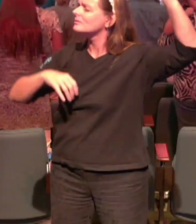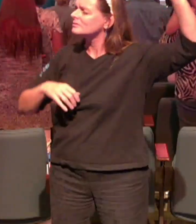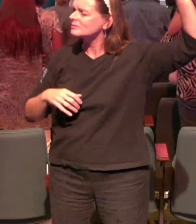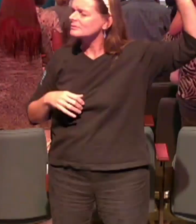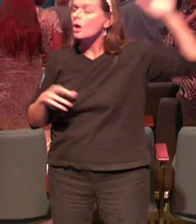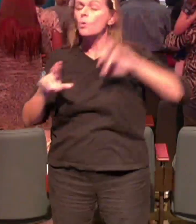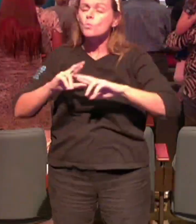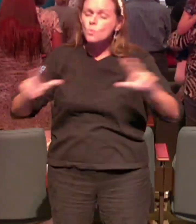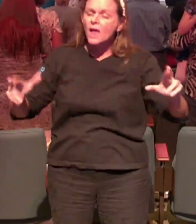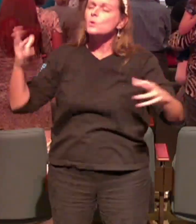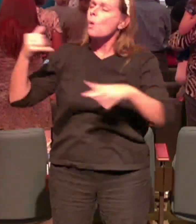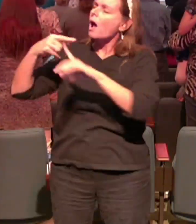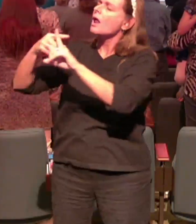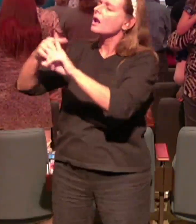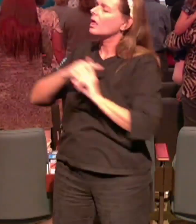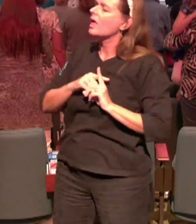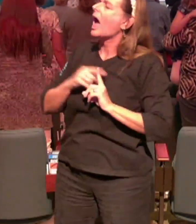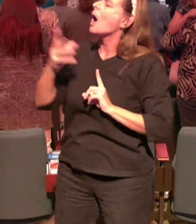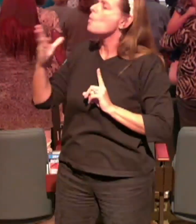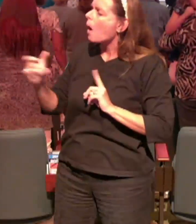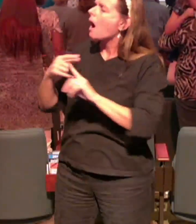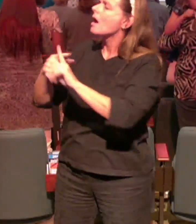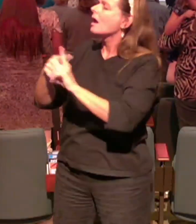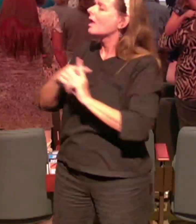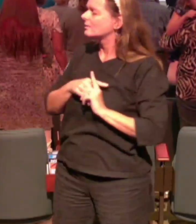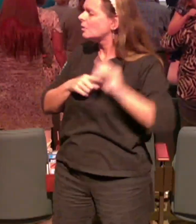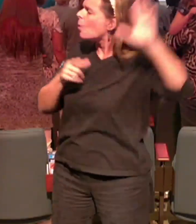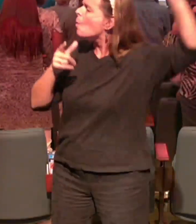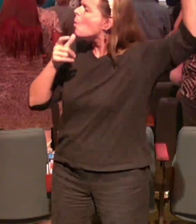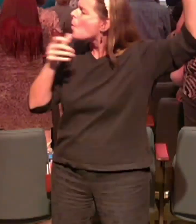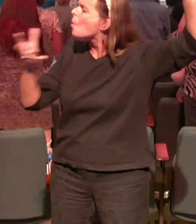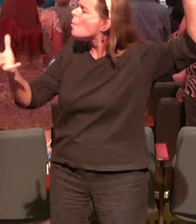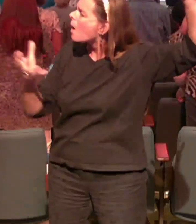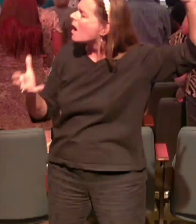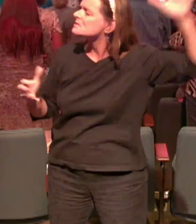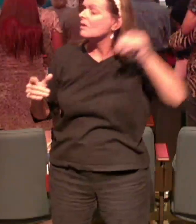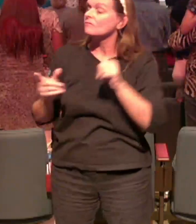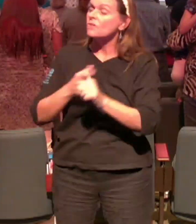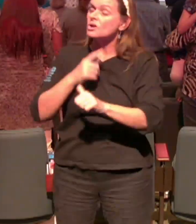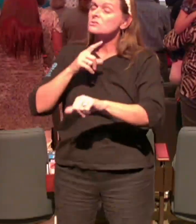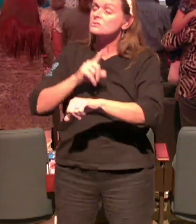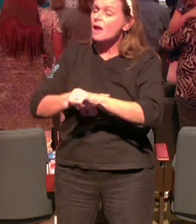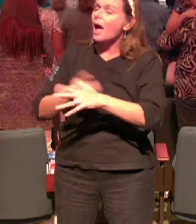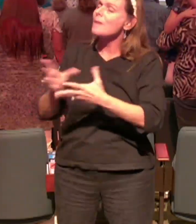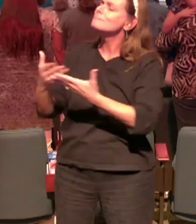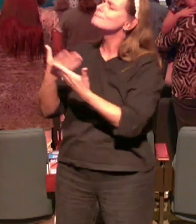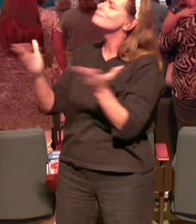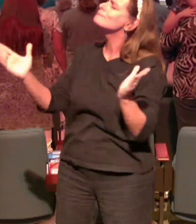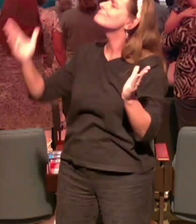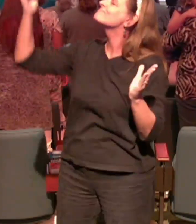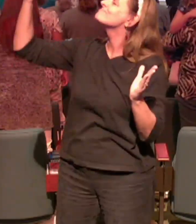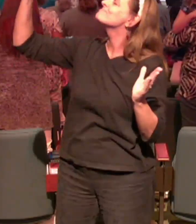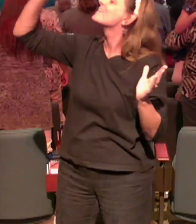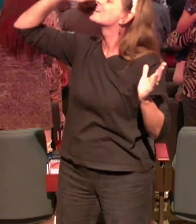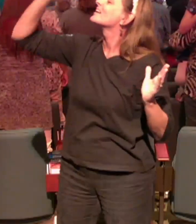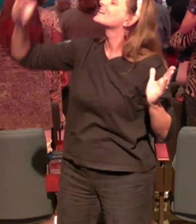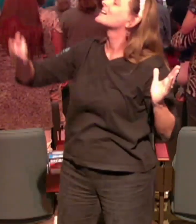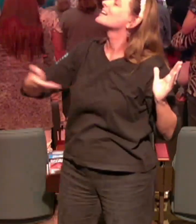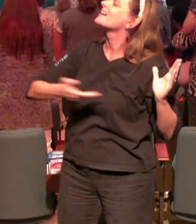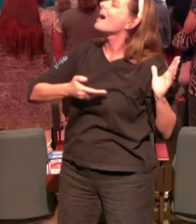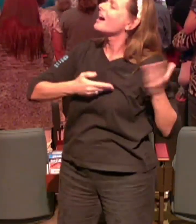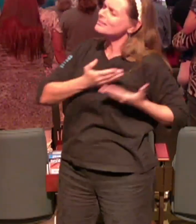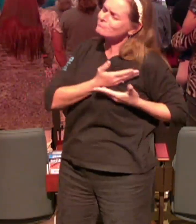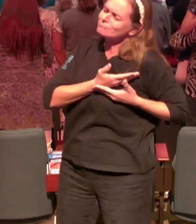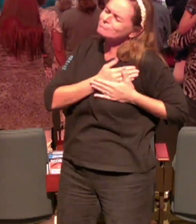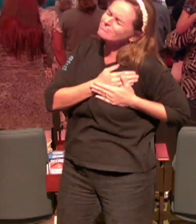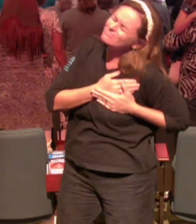say, Todd, that's me today. I need that new beginning. Yes. Hold your hand up all over the room. Hold it up high. Yeah, don't be ashamed. Hold it up high. You need a new beginning?